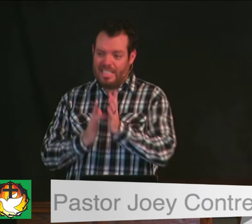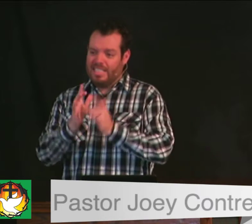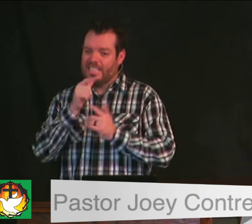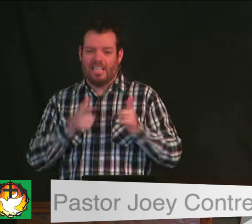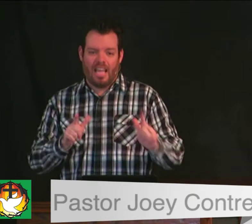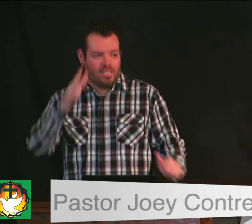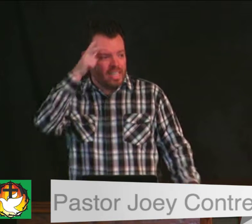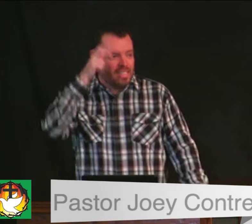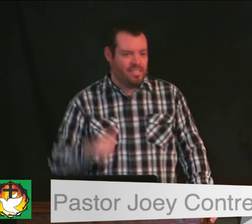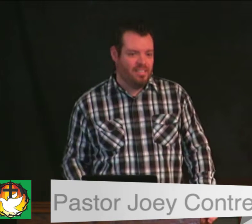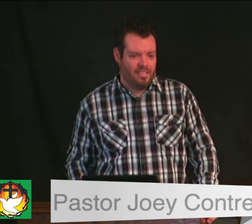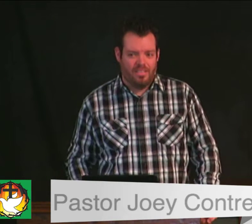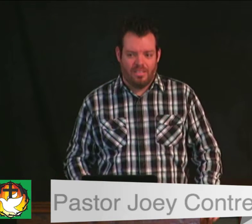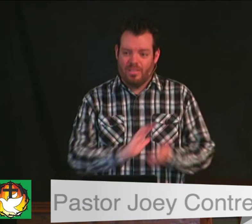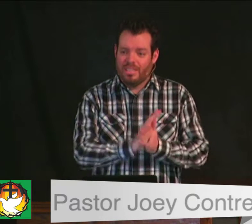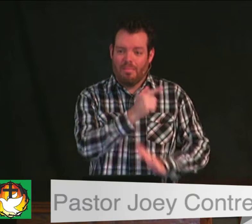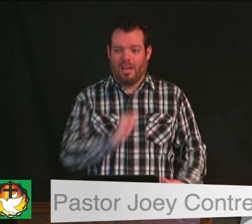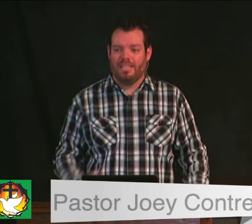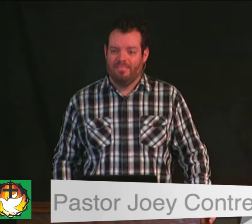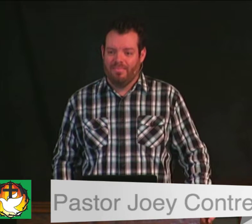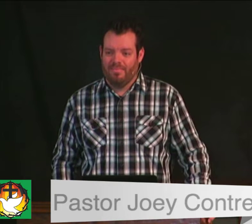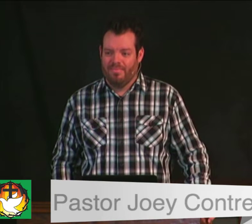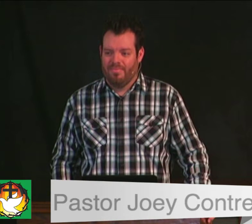Jesus didn't allow Satan to step on him.